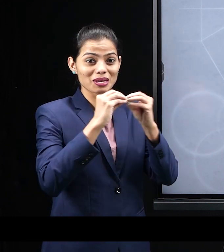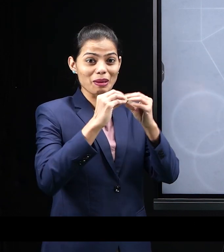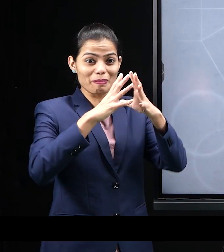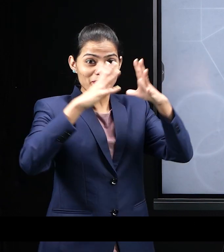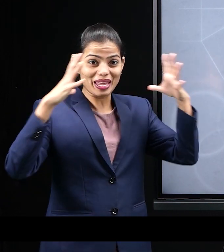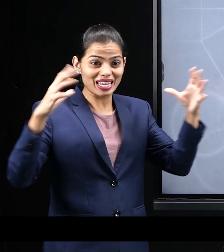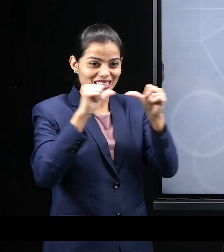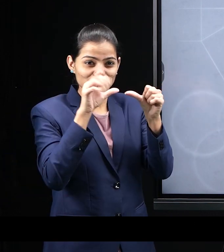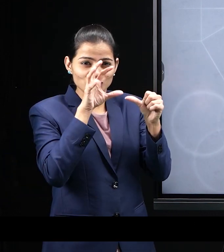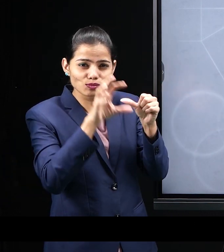Subset.